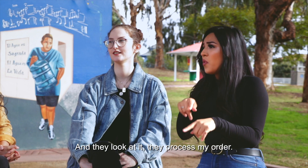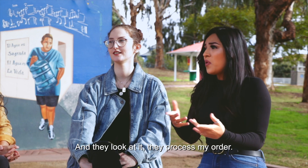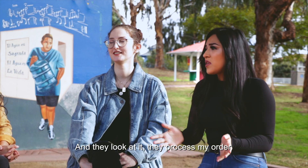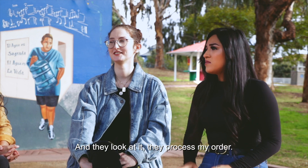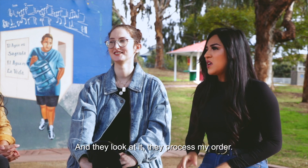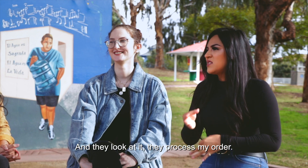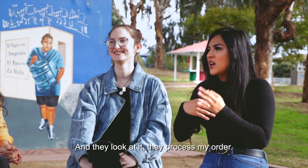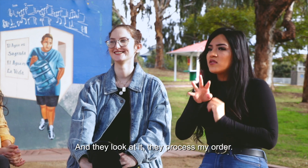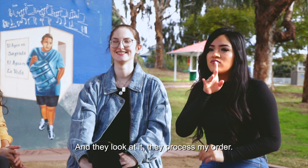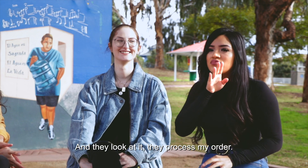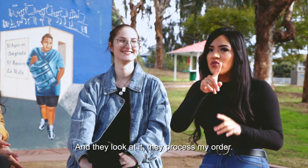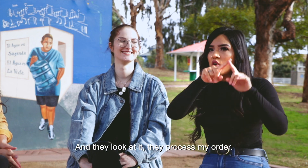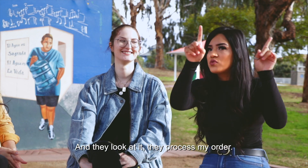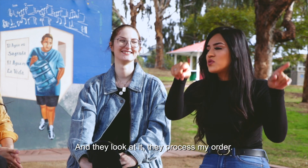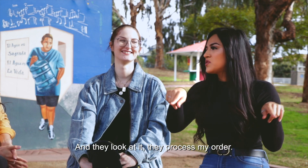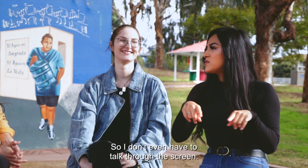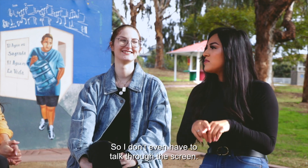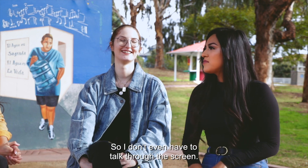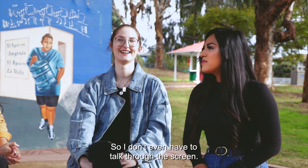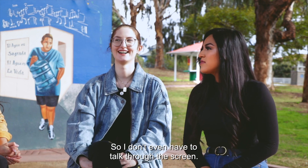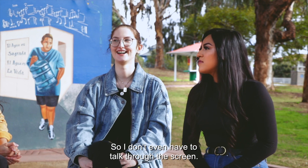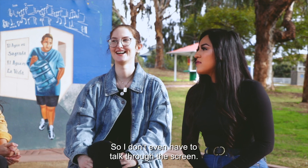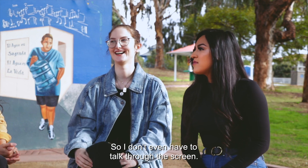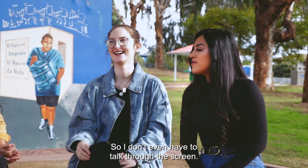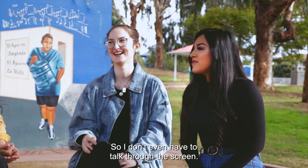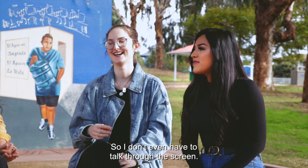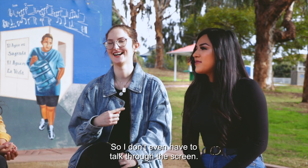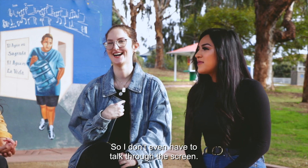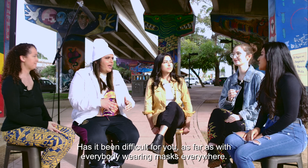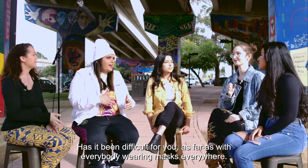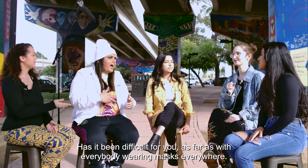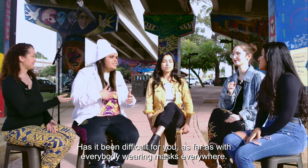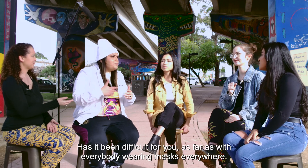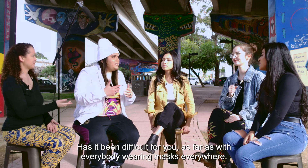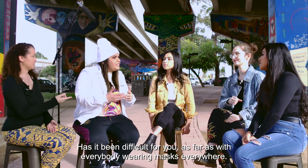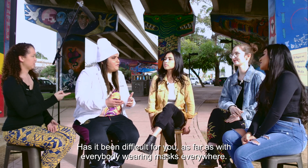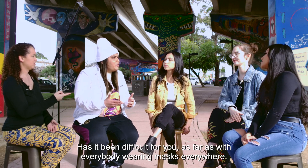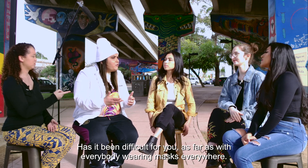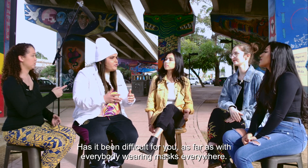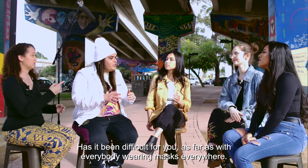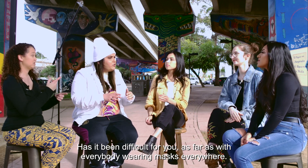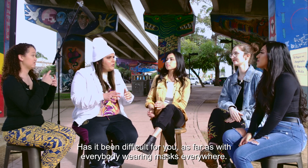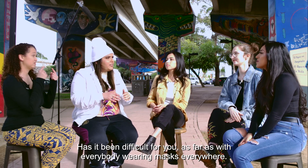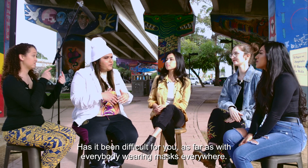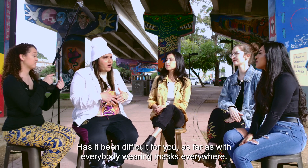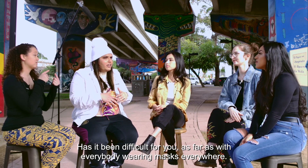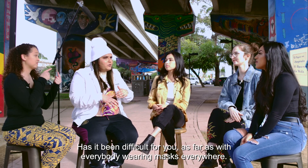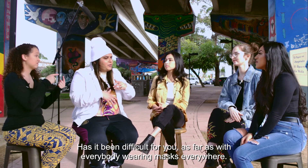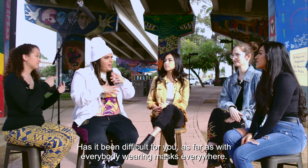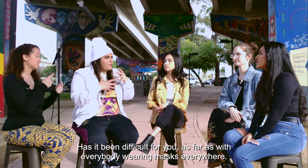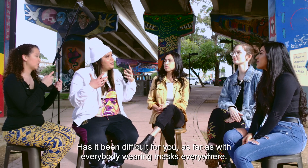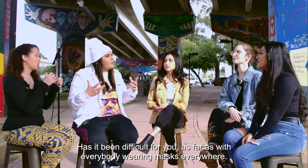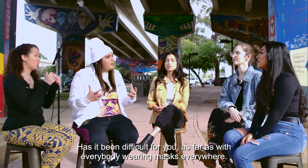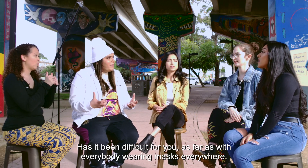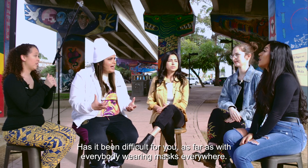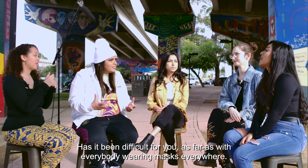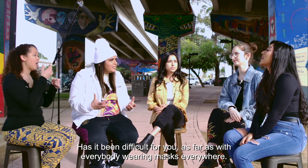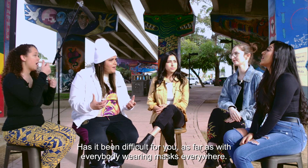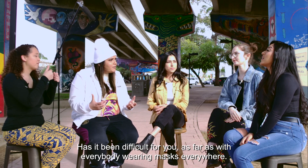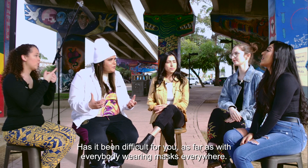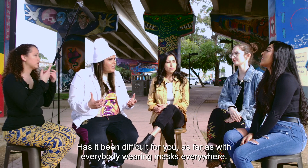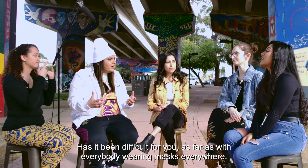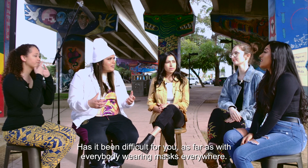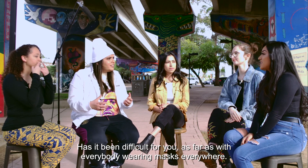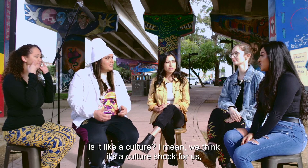then they look at it, and they process my order. So I don't even have to talk through the screen. Okay. And has it been difficult for you as far as with everybody wearing